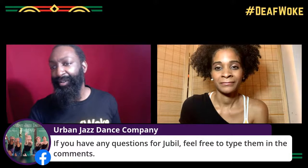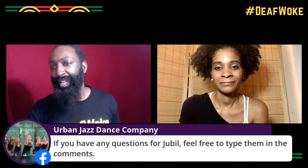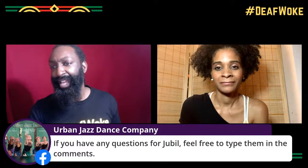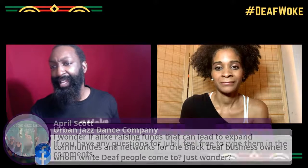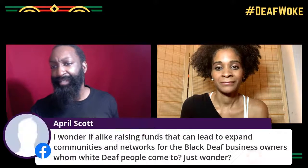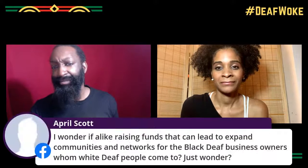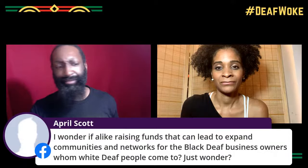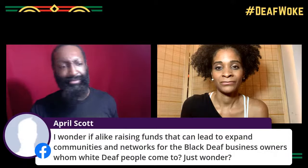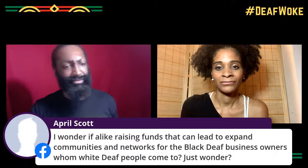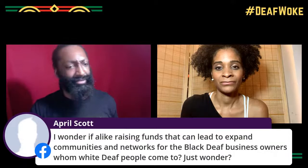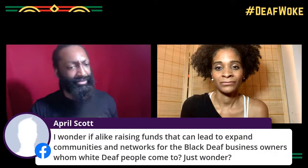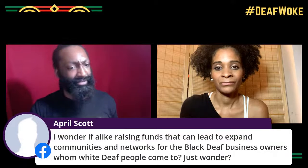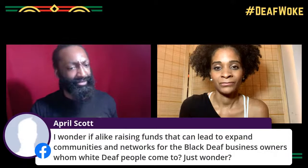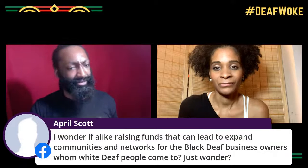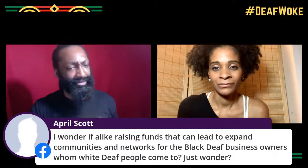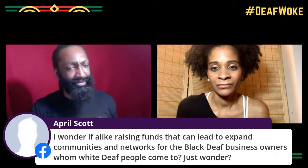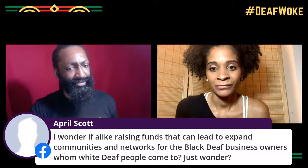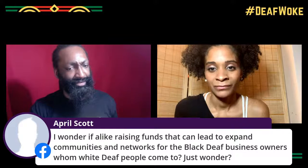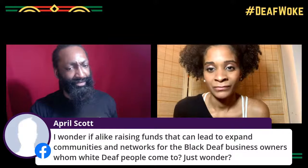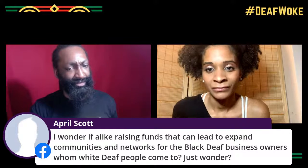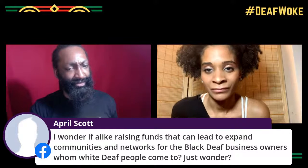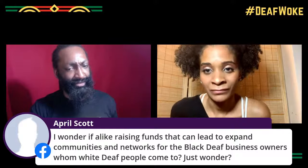If you want to get some water.